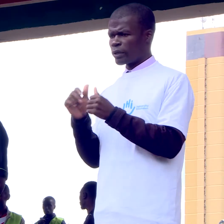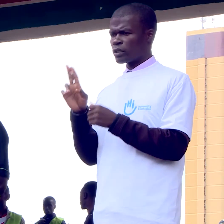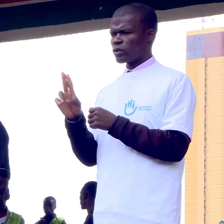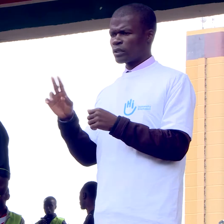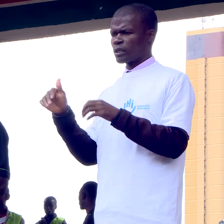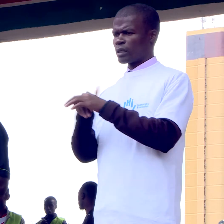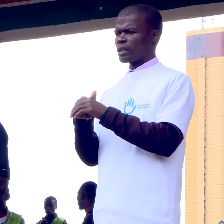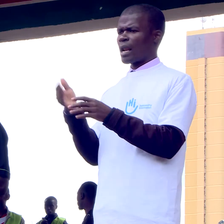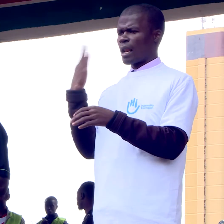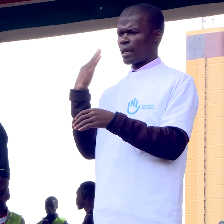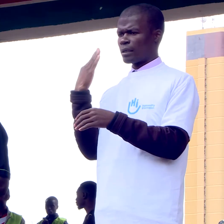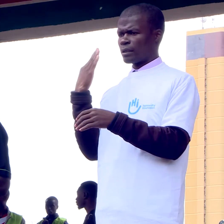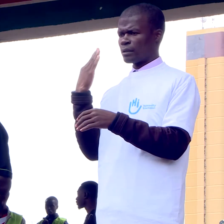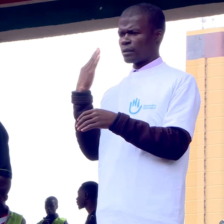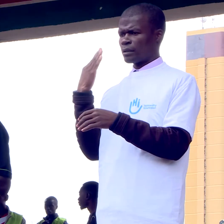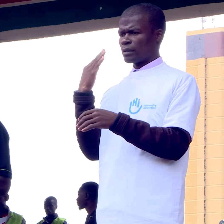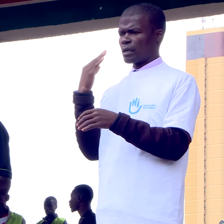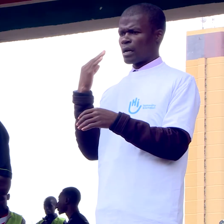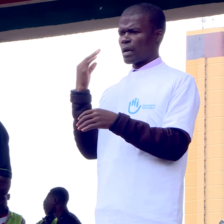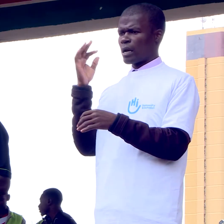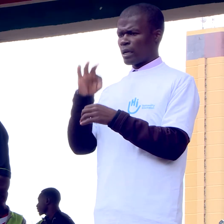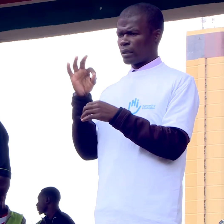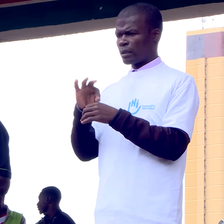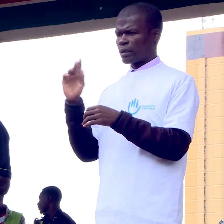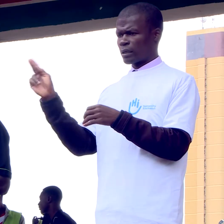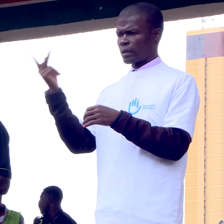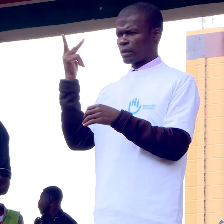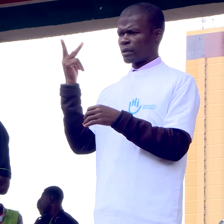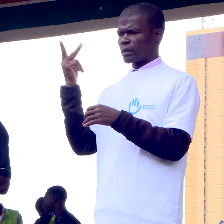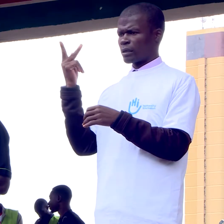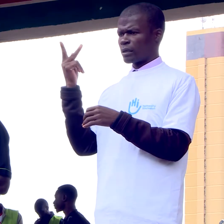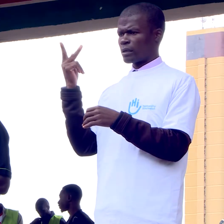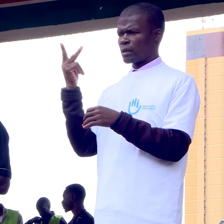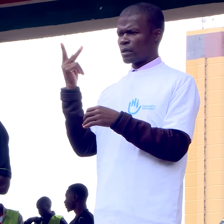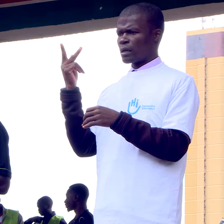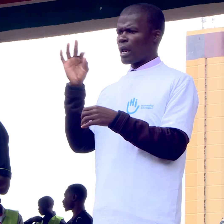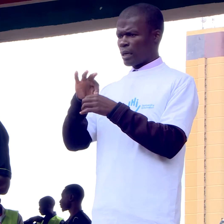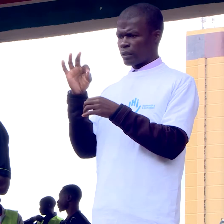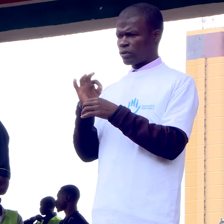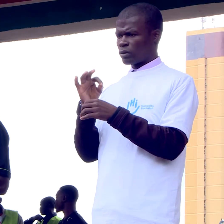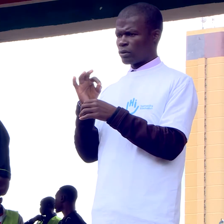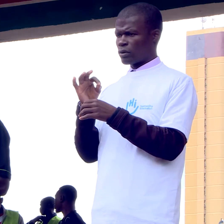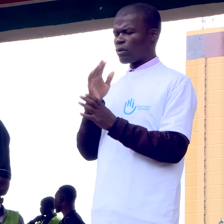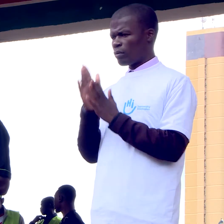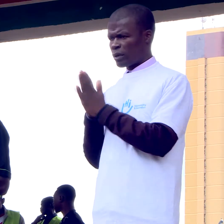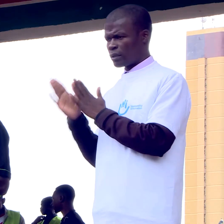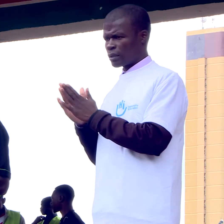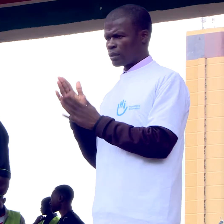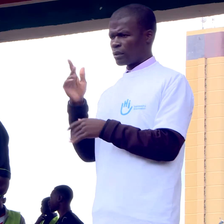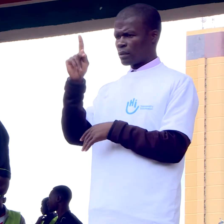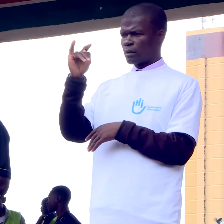last elections, which includes the Kenya Integrated Election Management Technology, that's the KIMS.